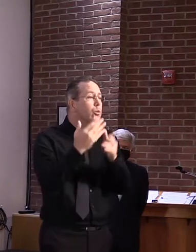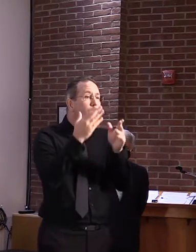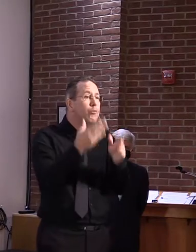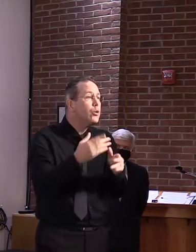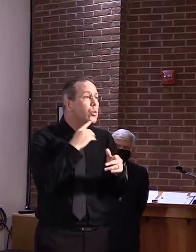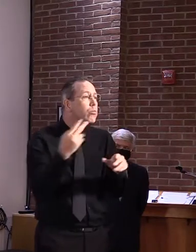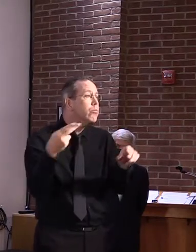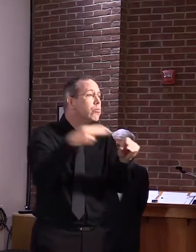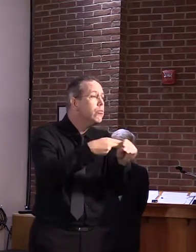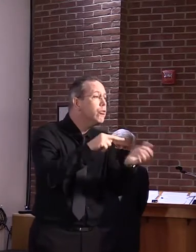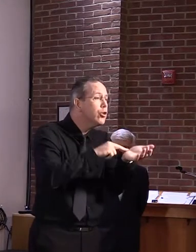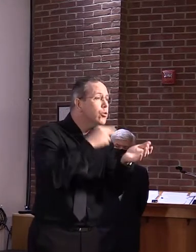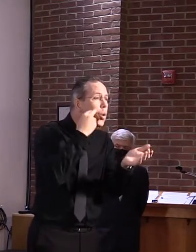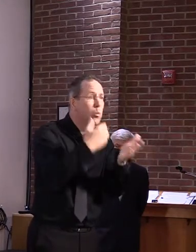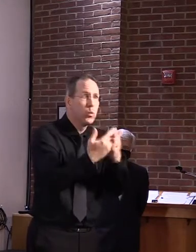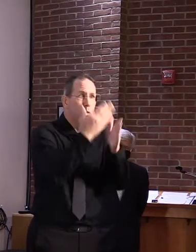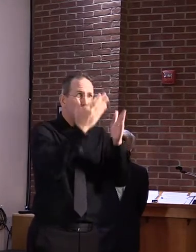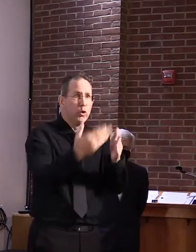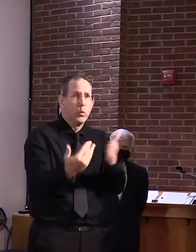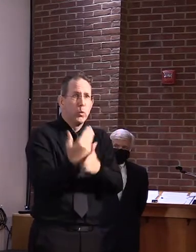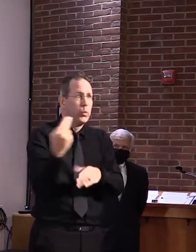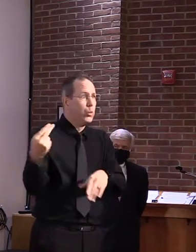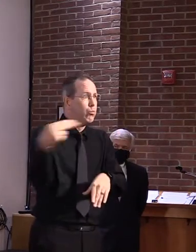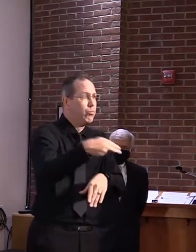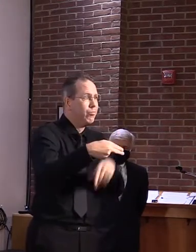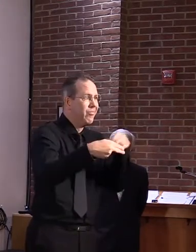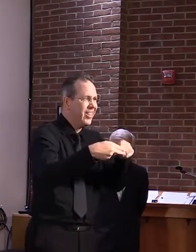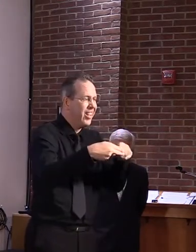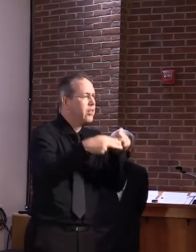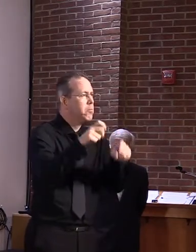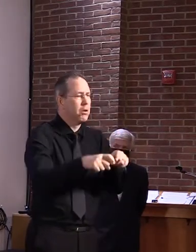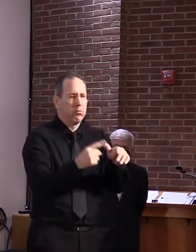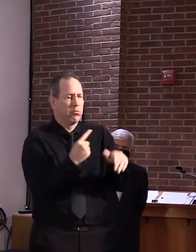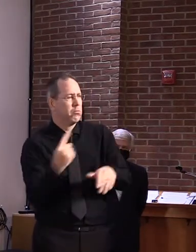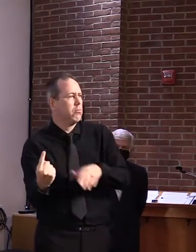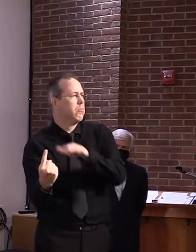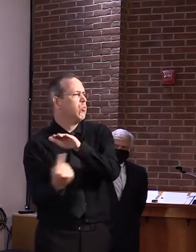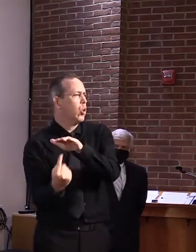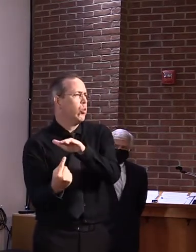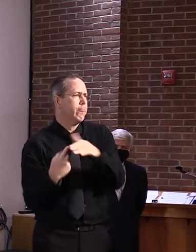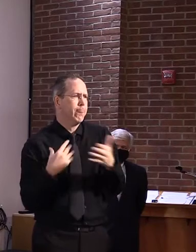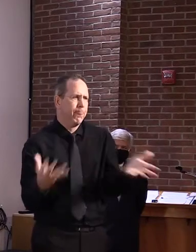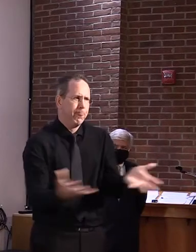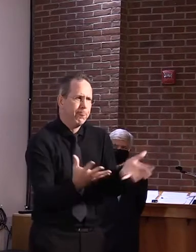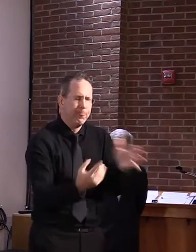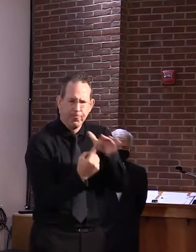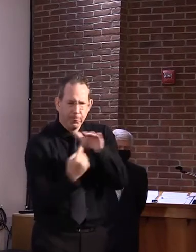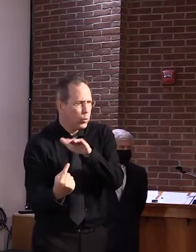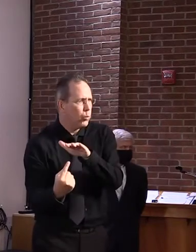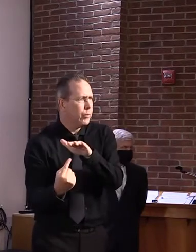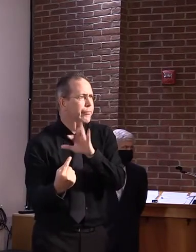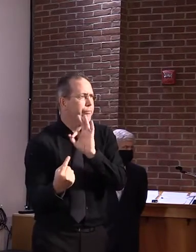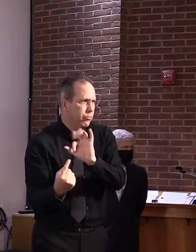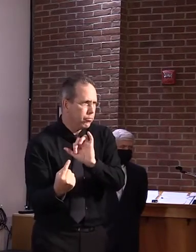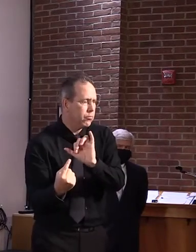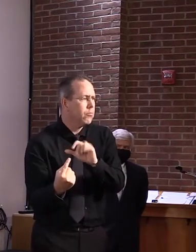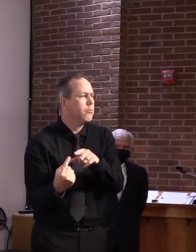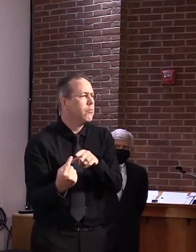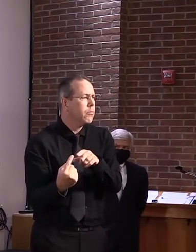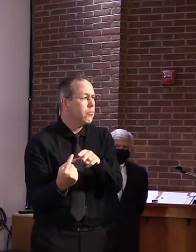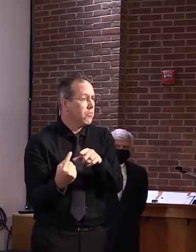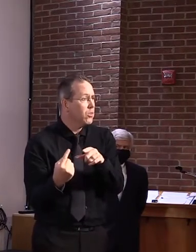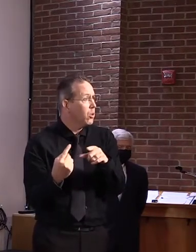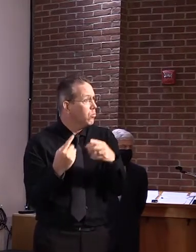a virus that's spread through community transmission, we may occasionally see a case coming into a nursing home. So I don't have